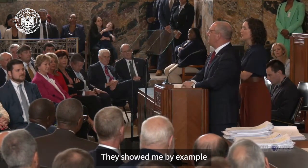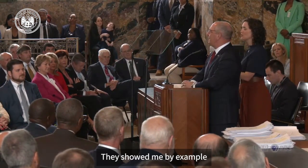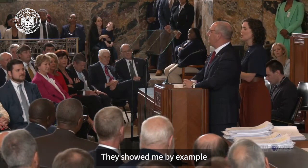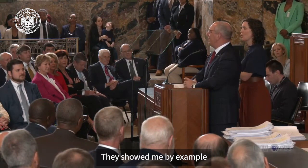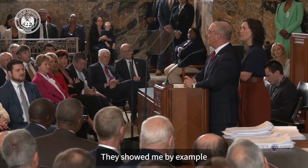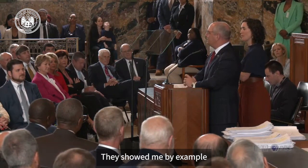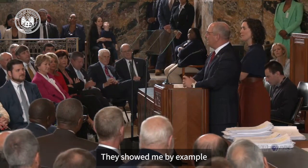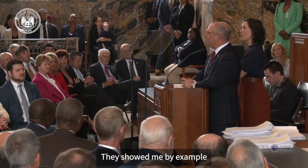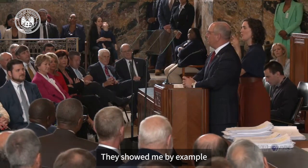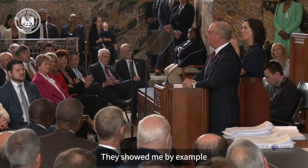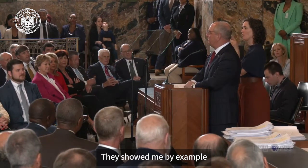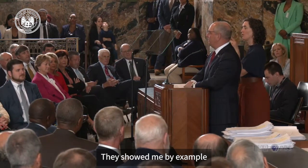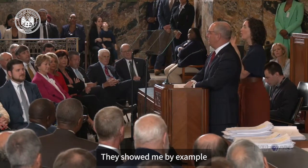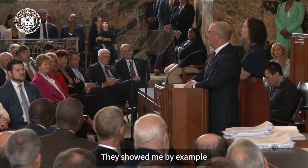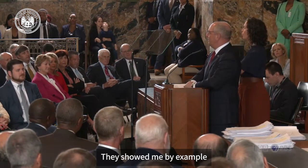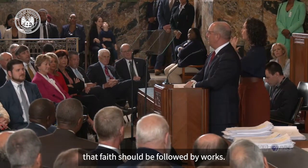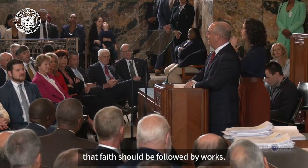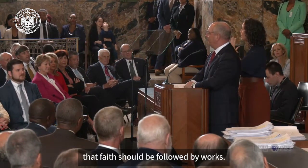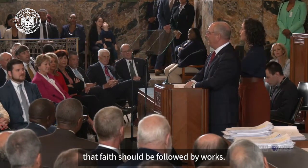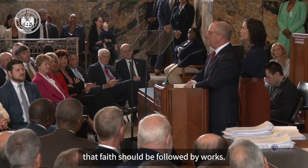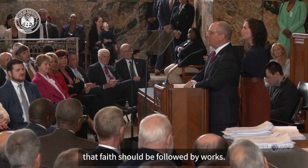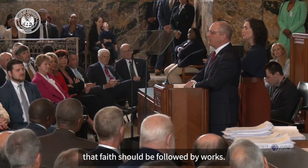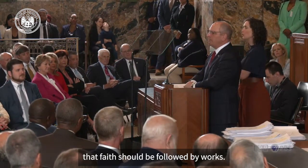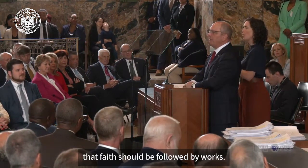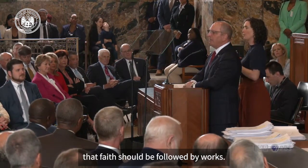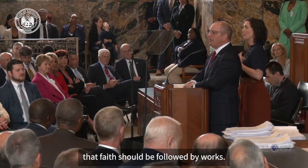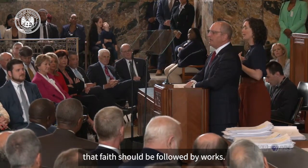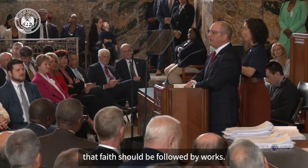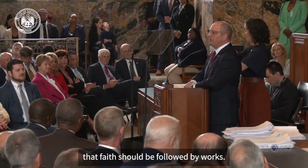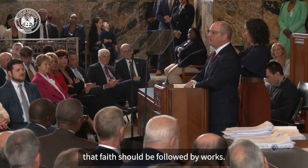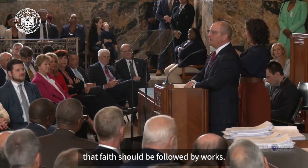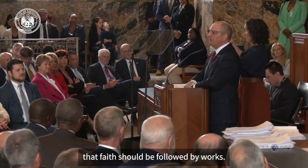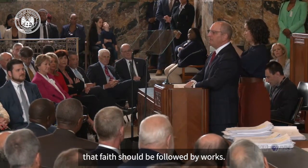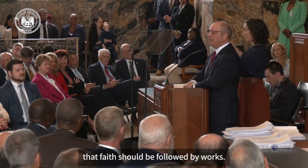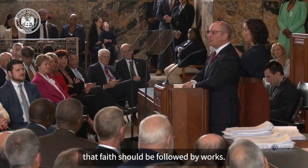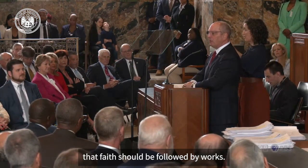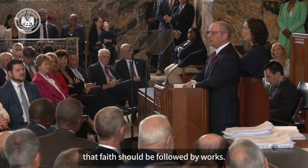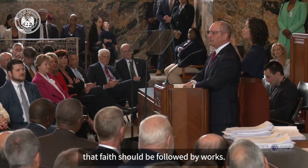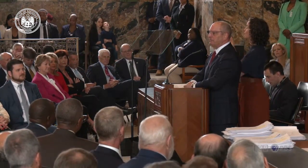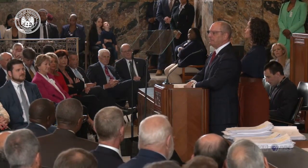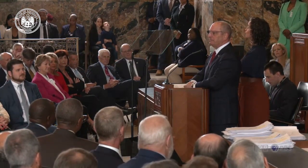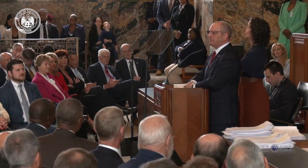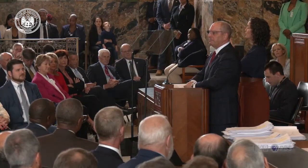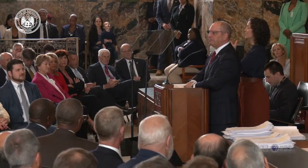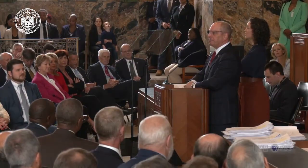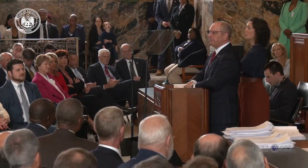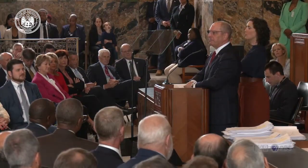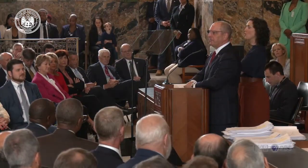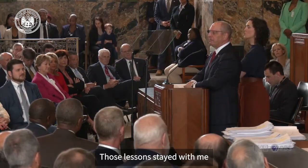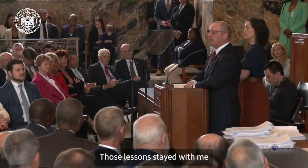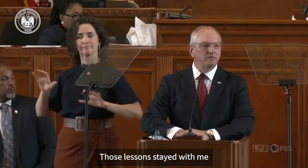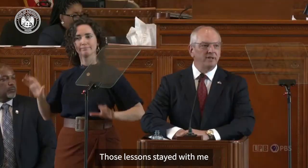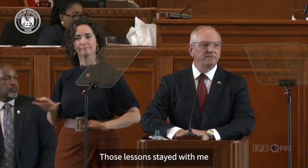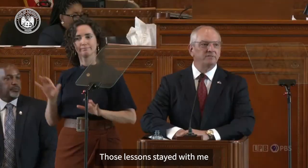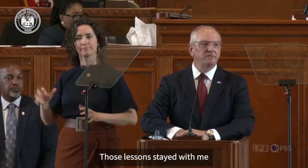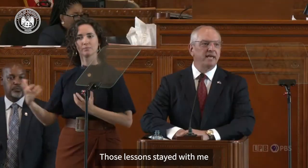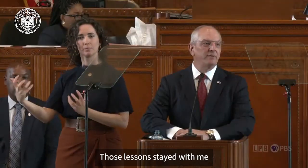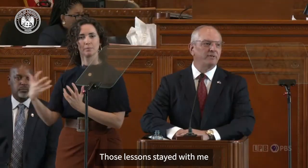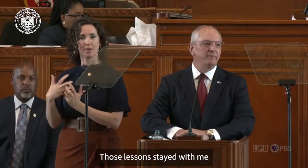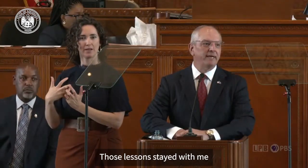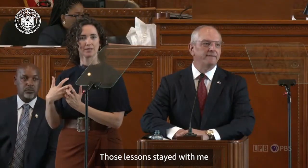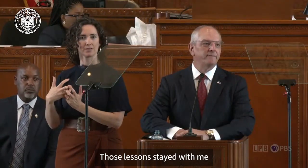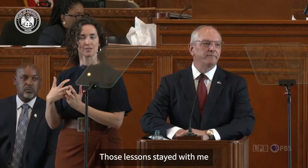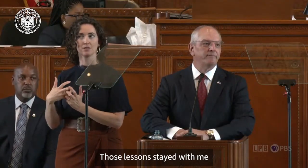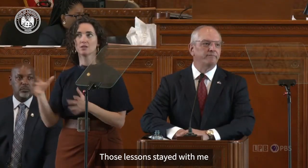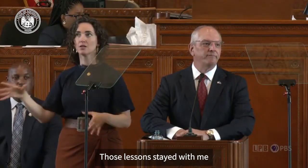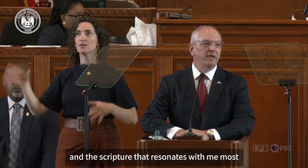They showed me by example that faith should be followed by works. Those lessons stayed